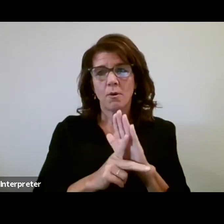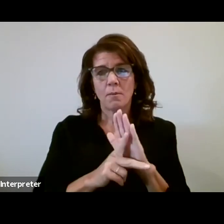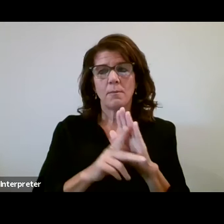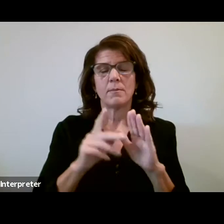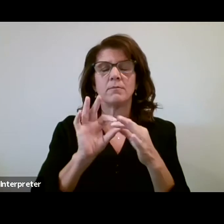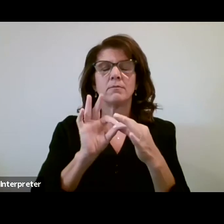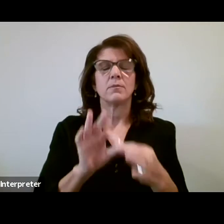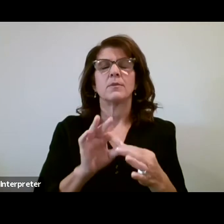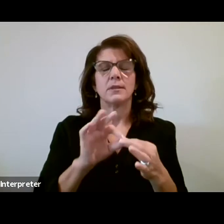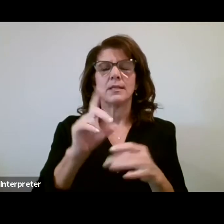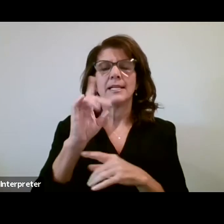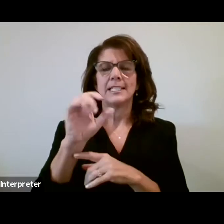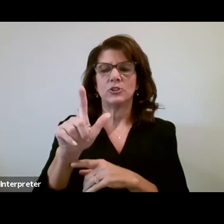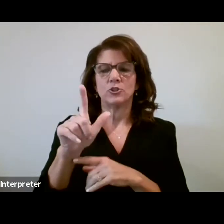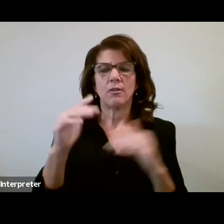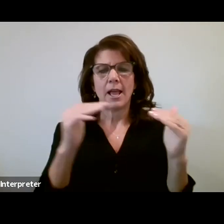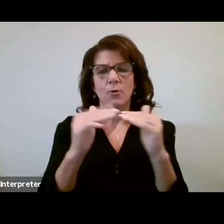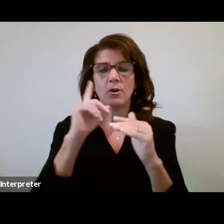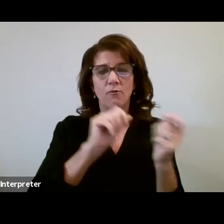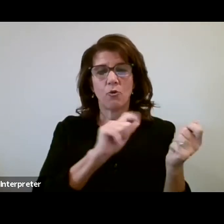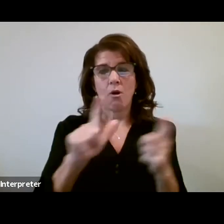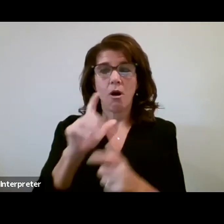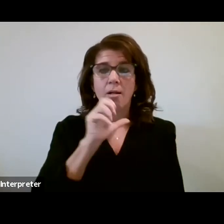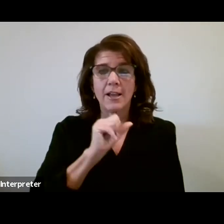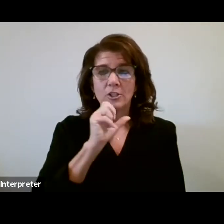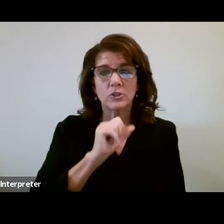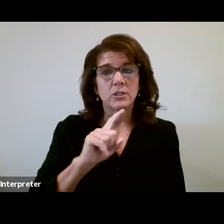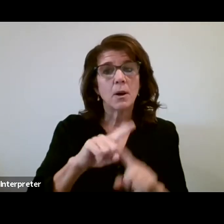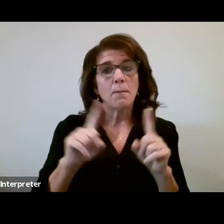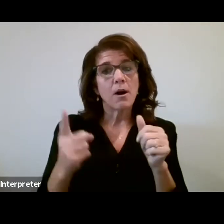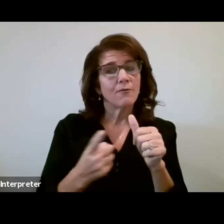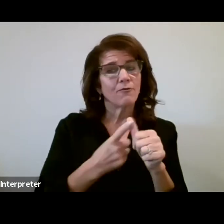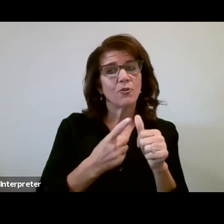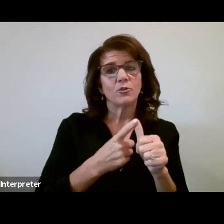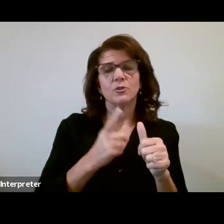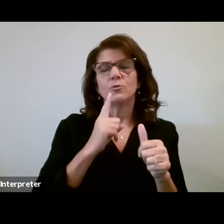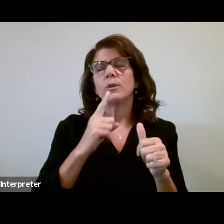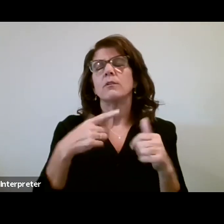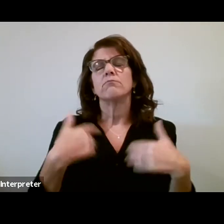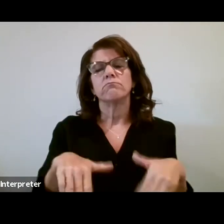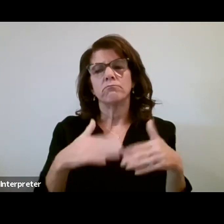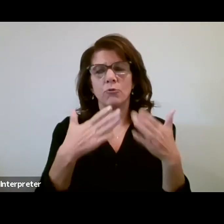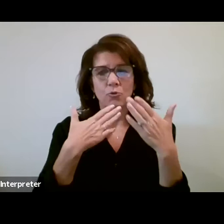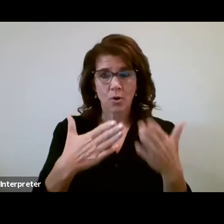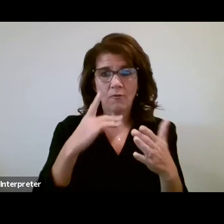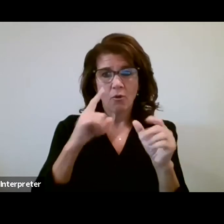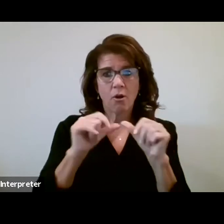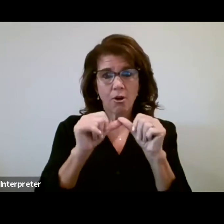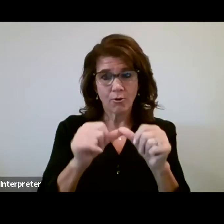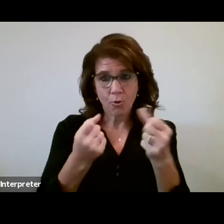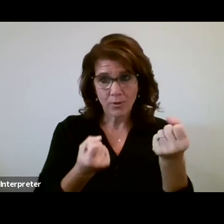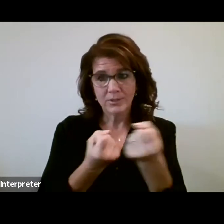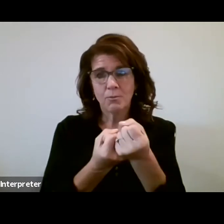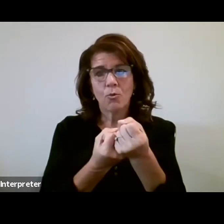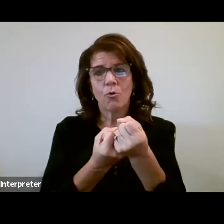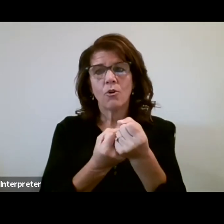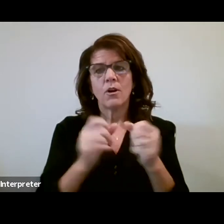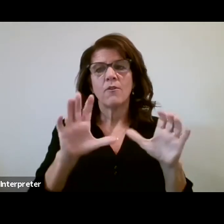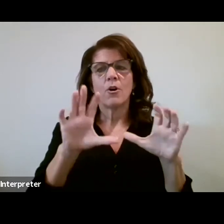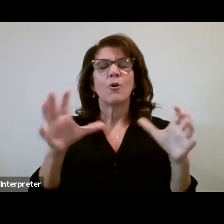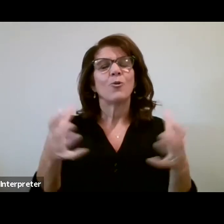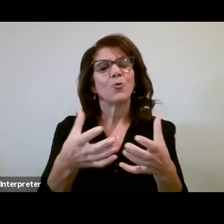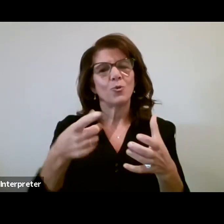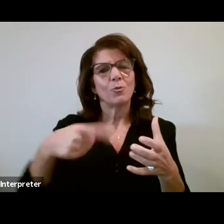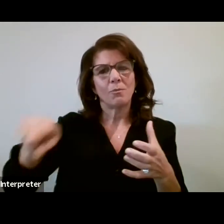digital equity for all ages. But first, we are very grateful for the ongoing support of the group of